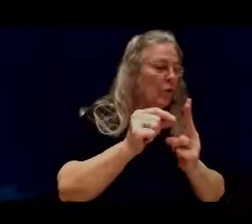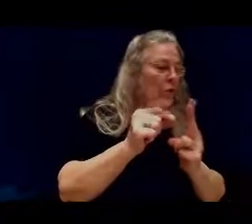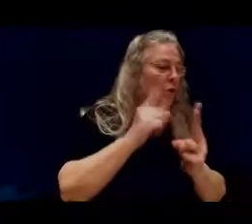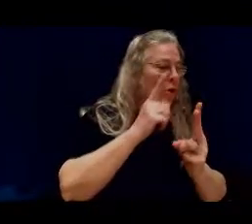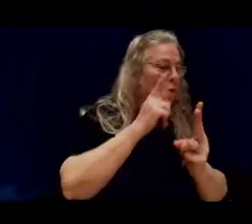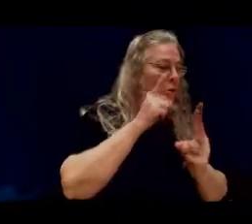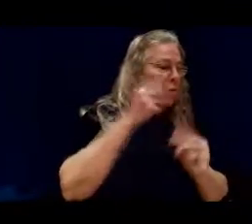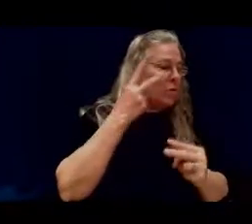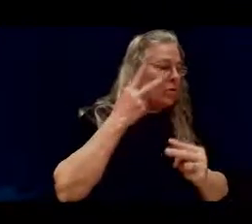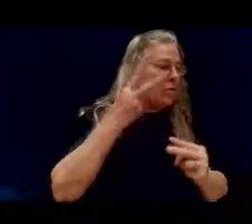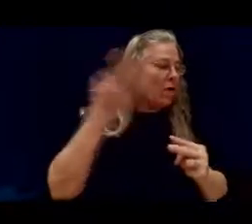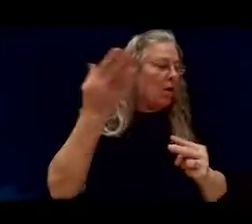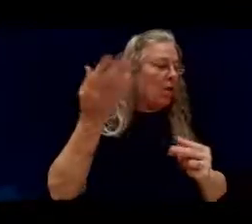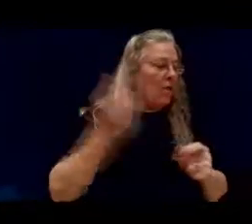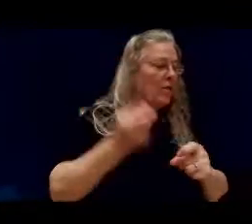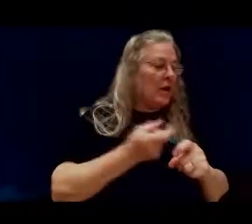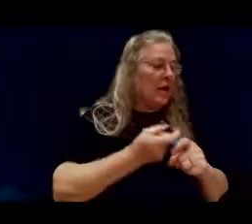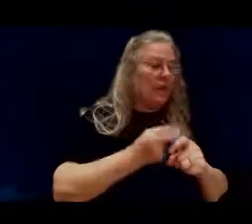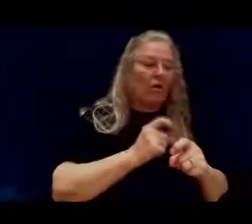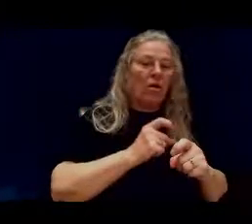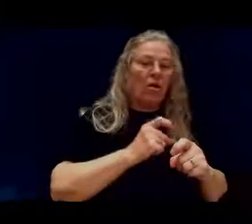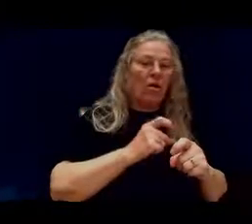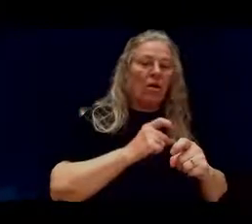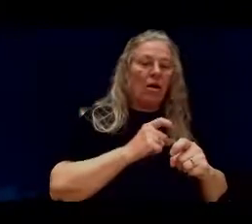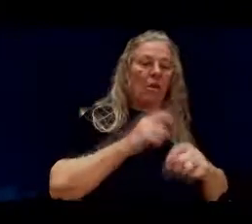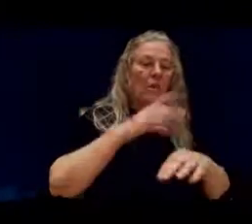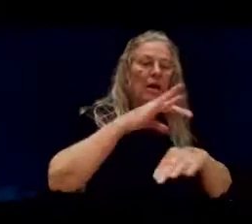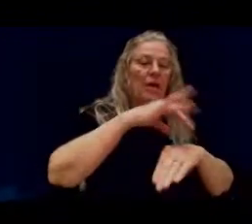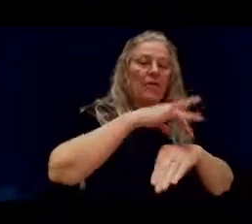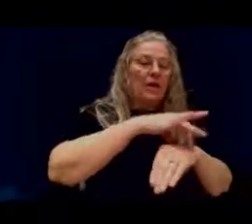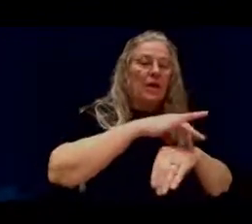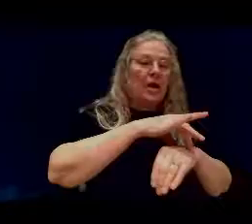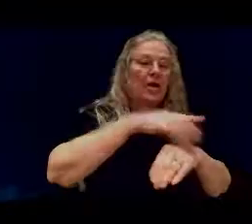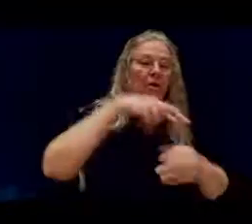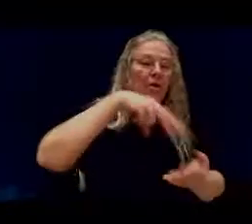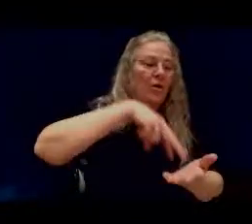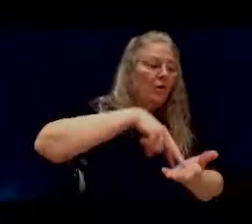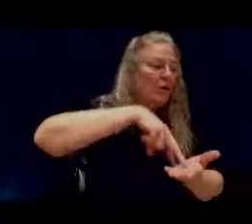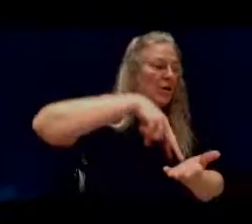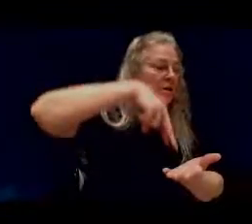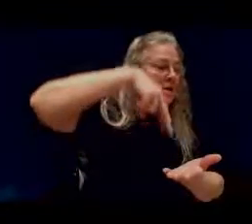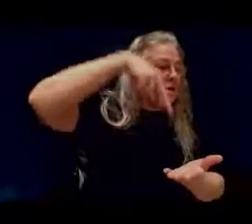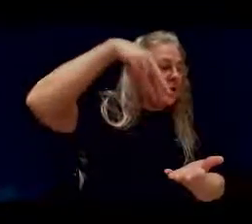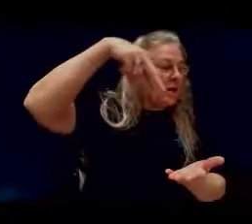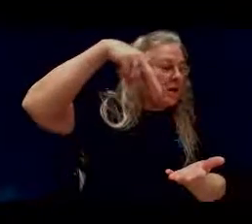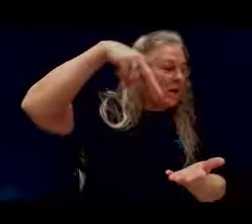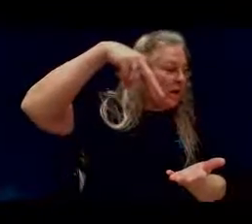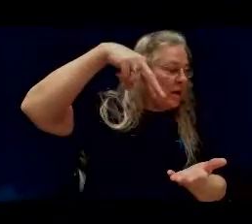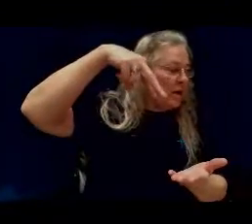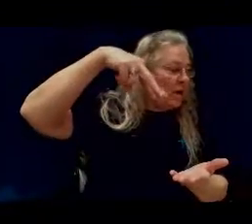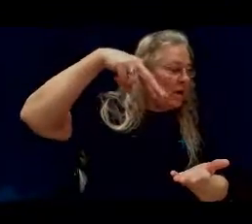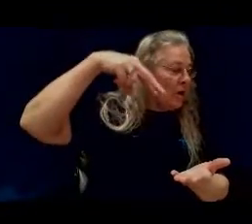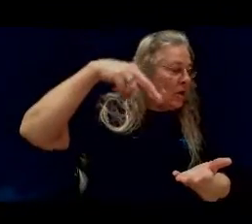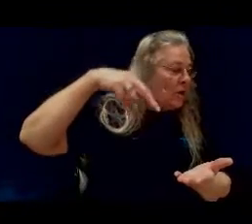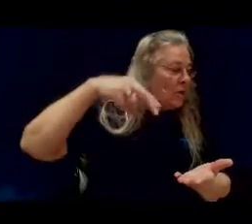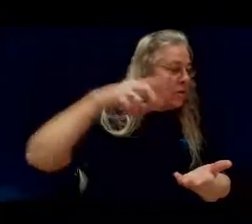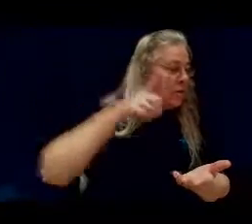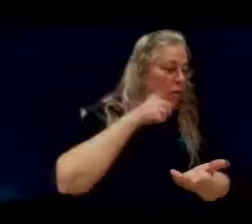few, who saw thee from the earth ascend,